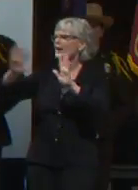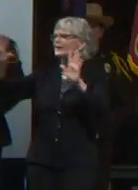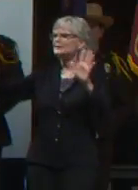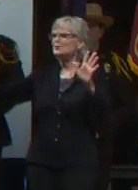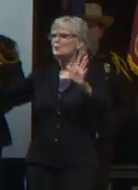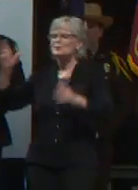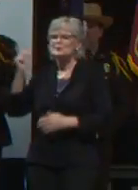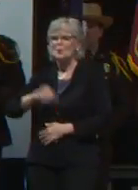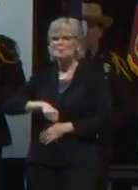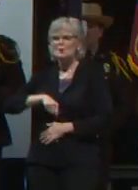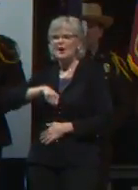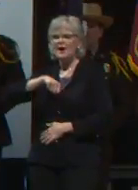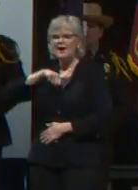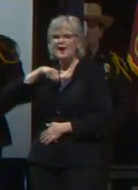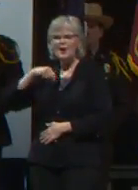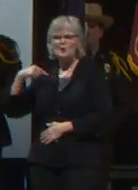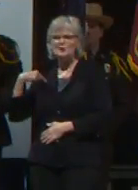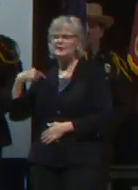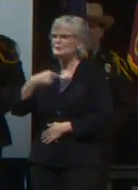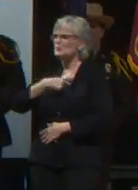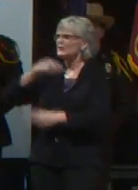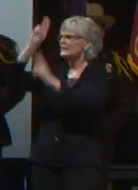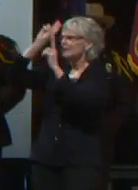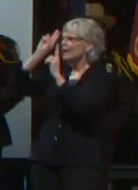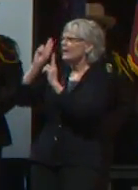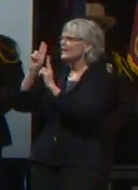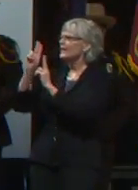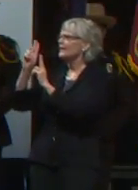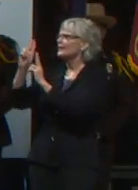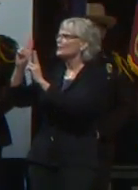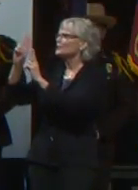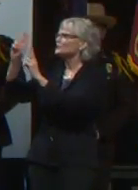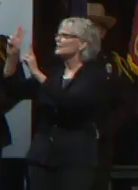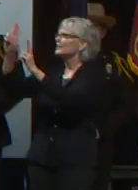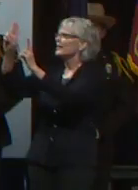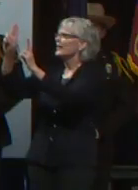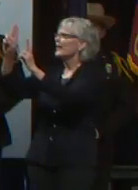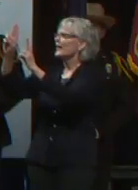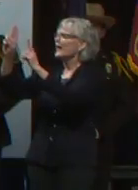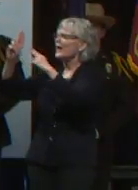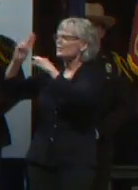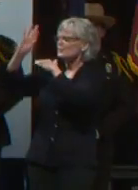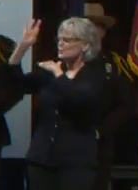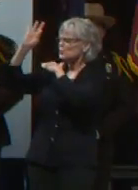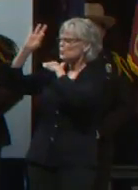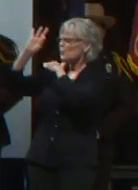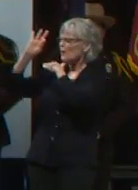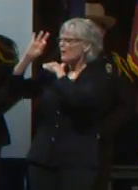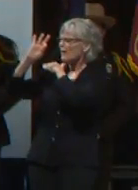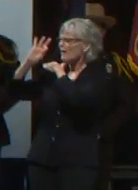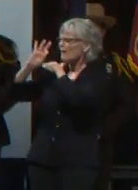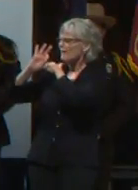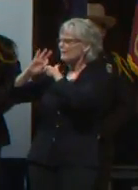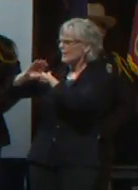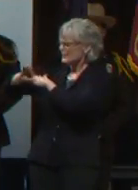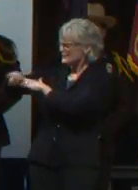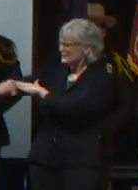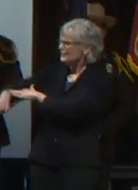light what so proudly we hailed at the twilight's